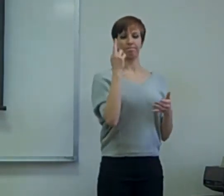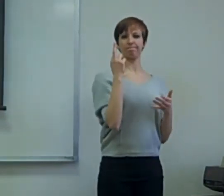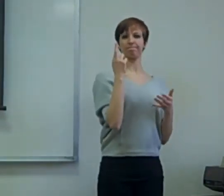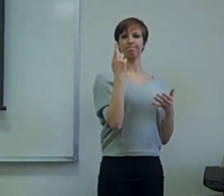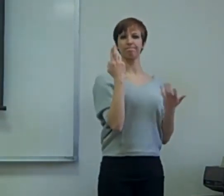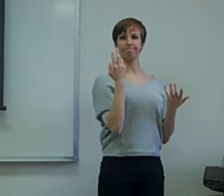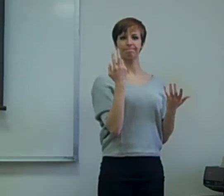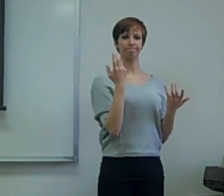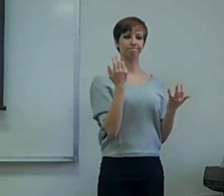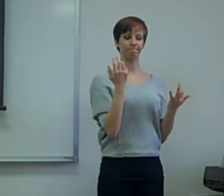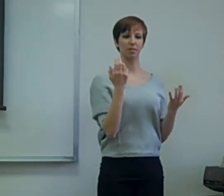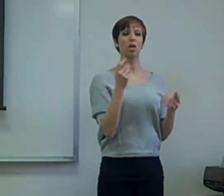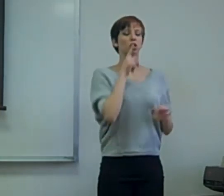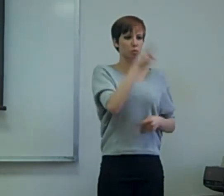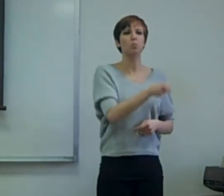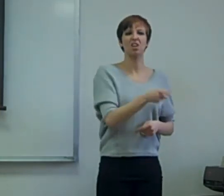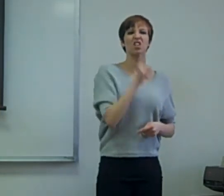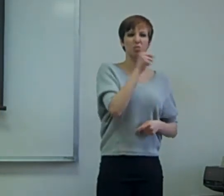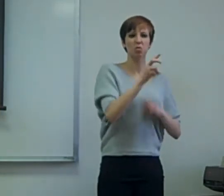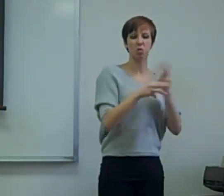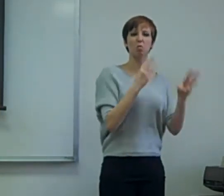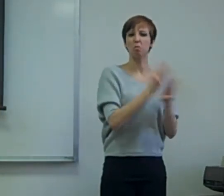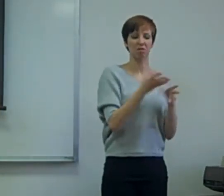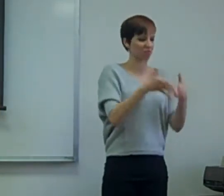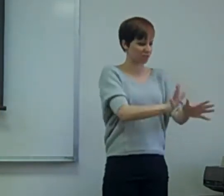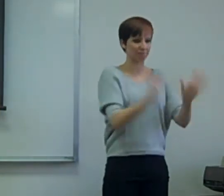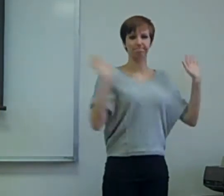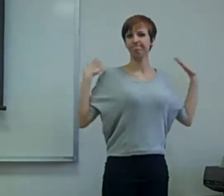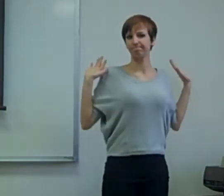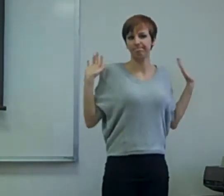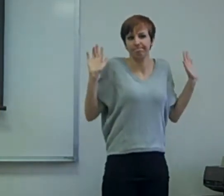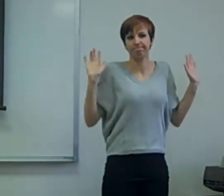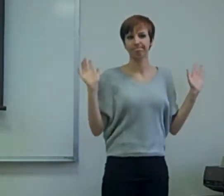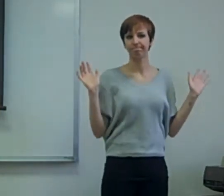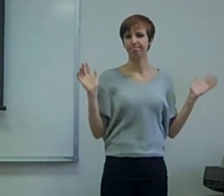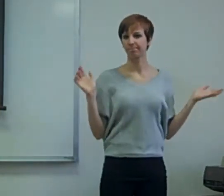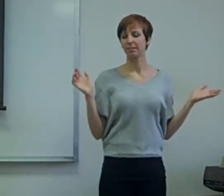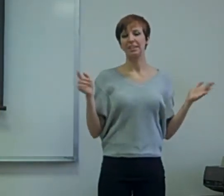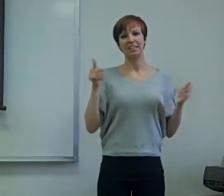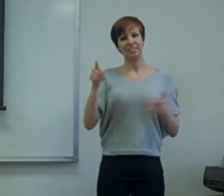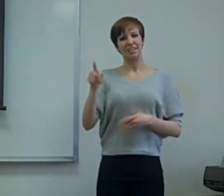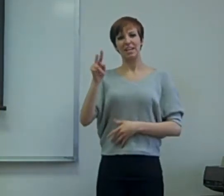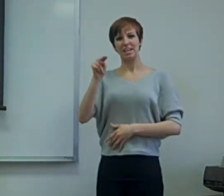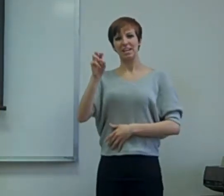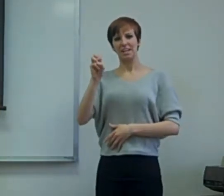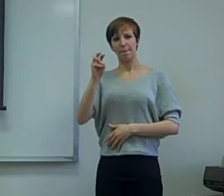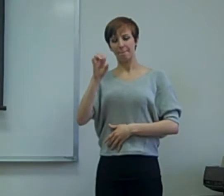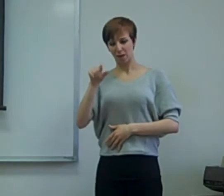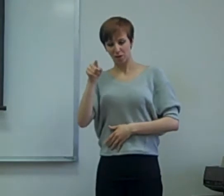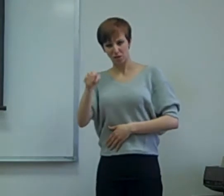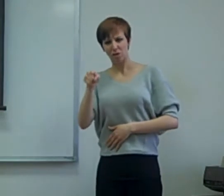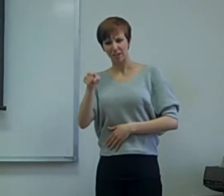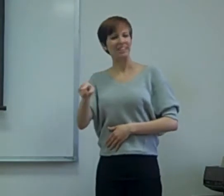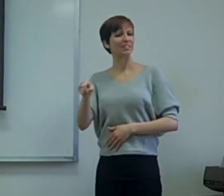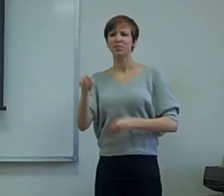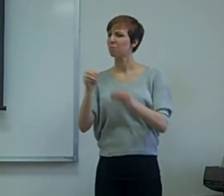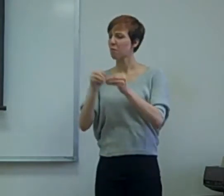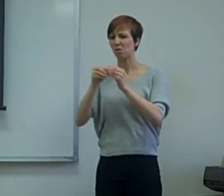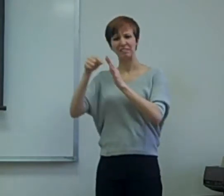happened, this is the way it is. Whereas Niemeyer says it's more of a personal